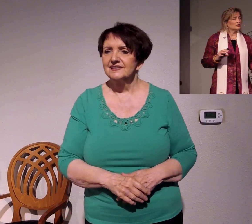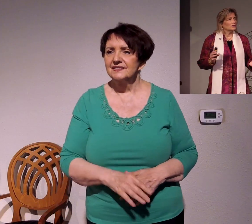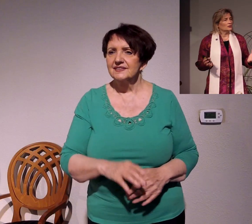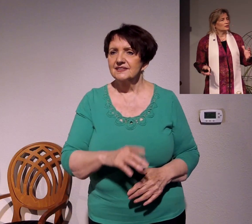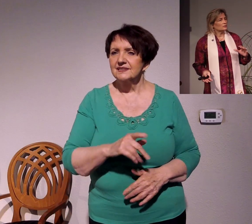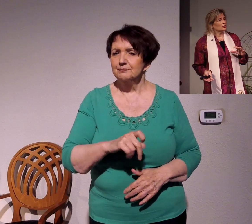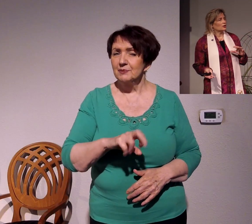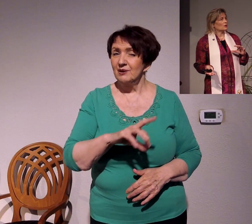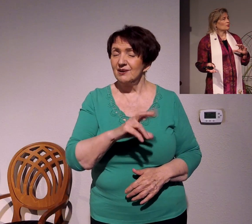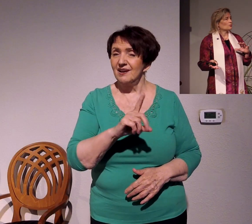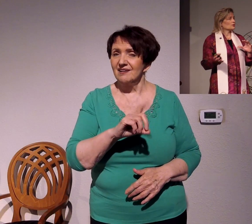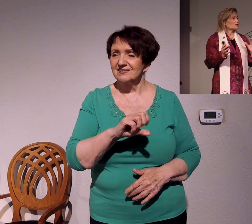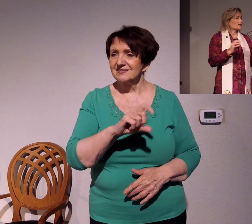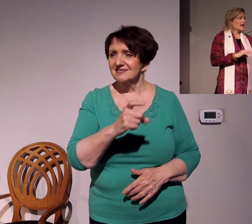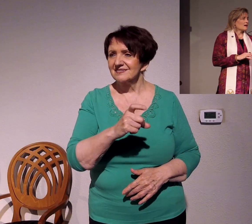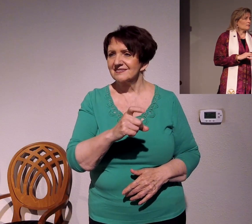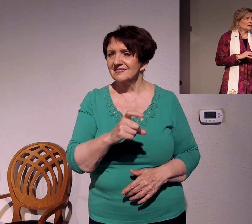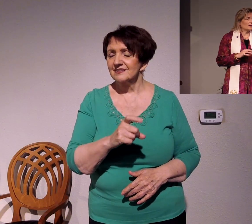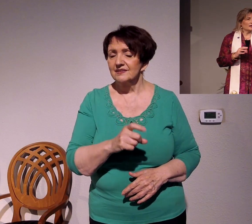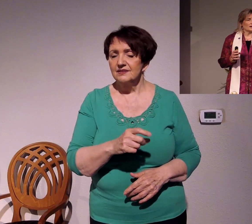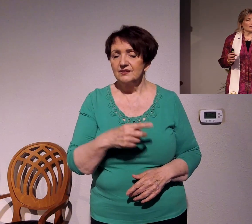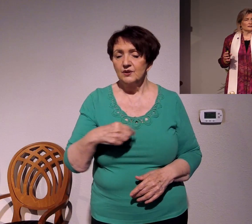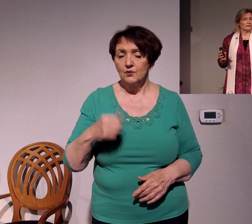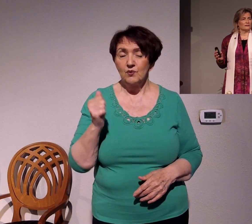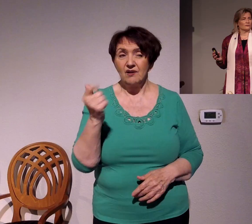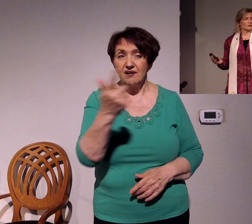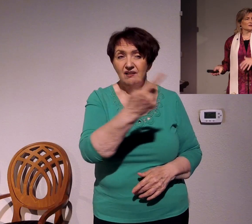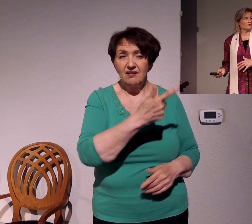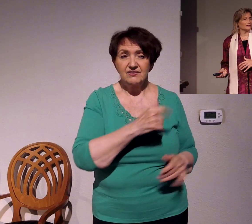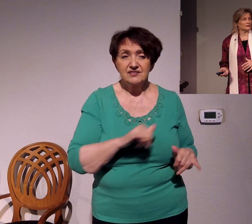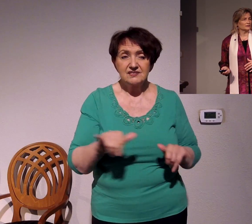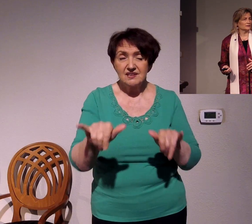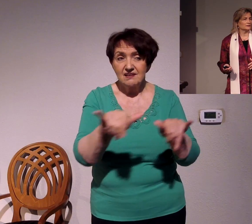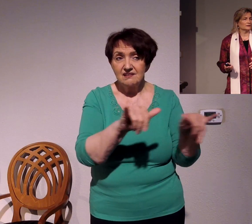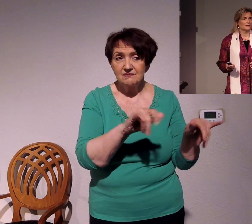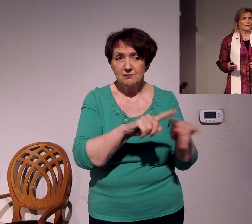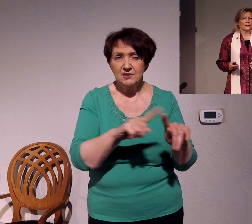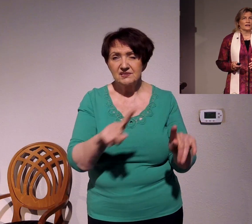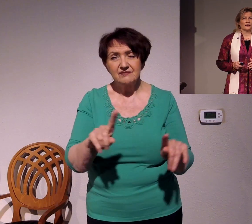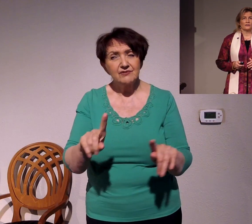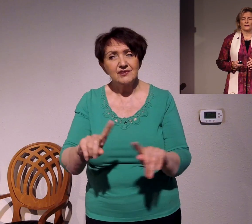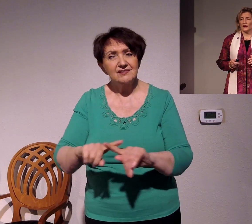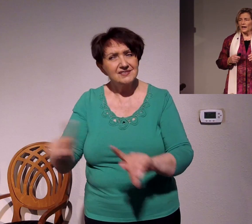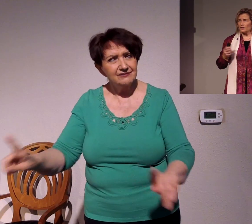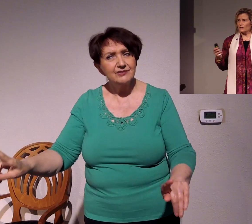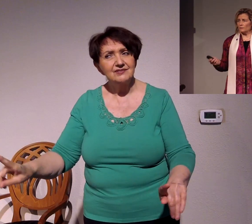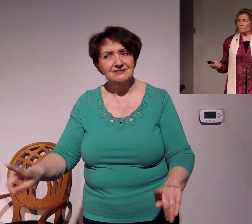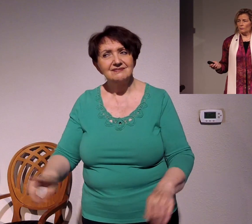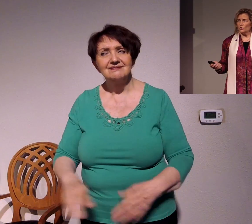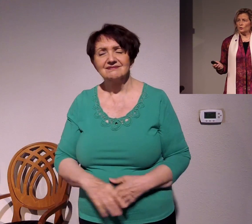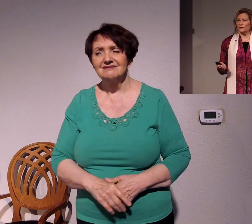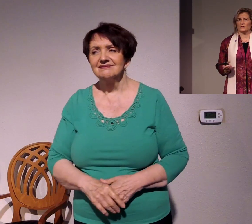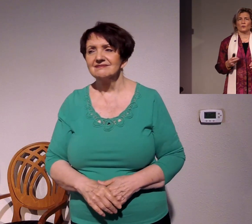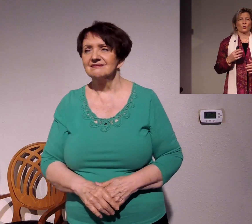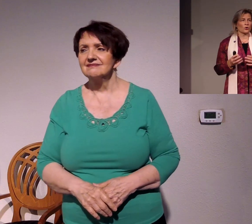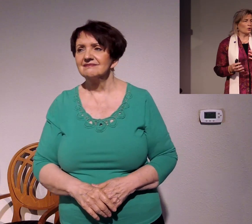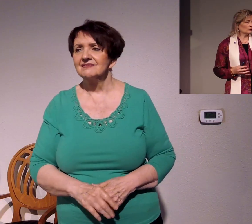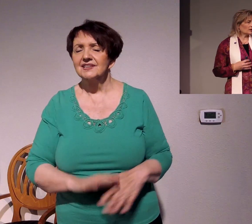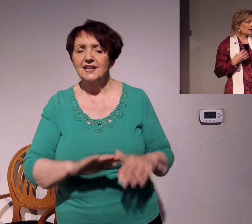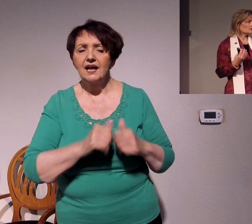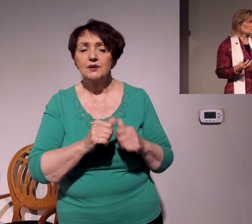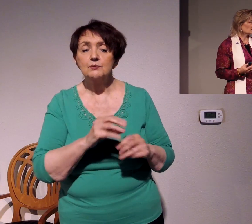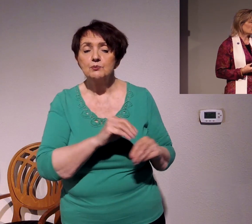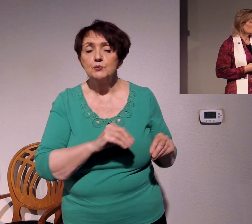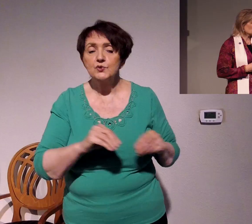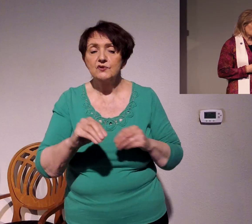of, we're the same, and yet we're different. And how to move in the